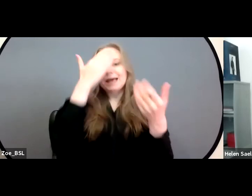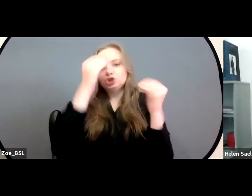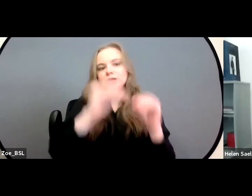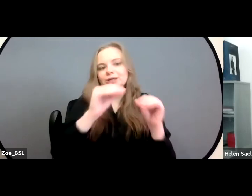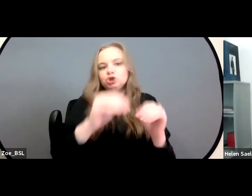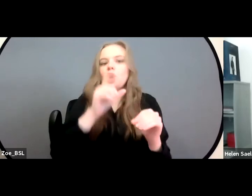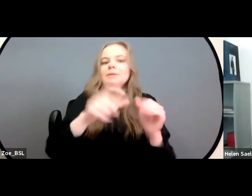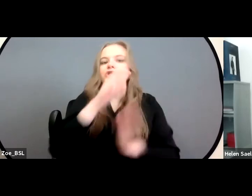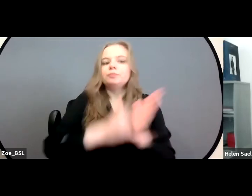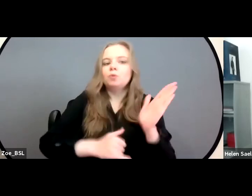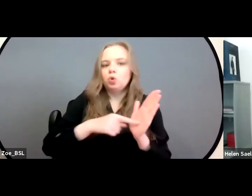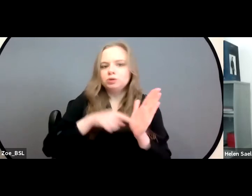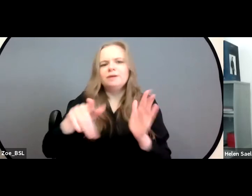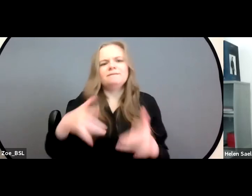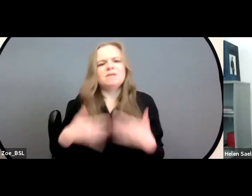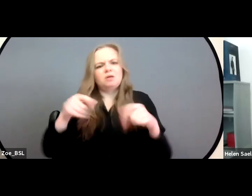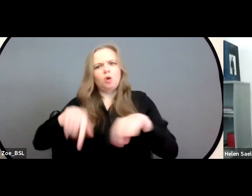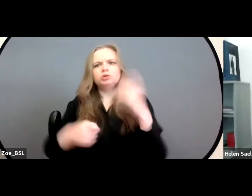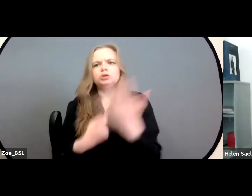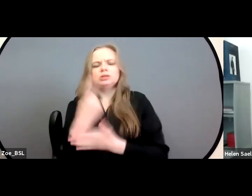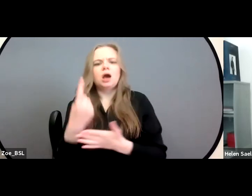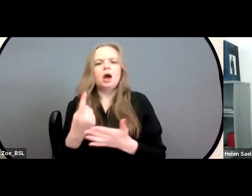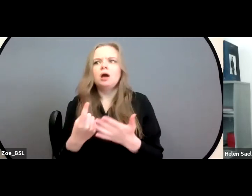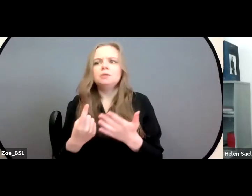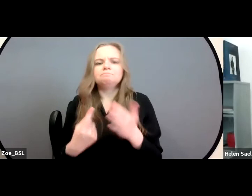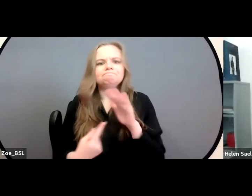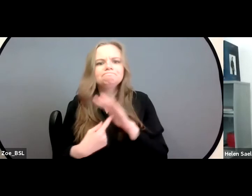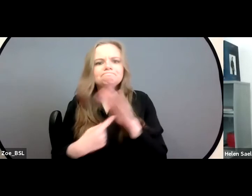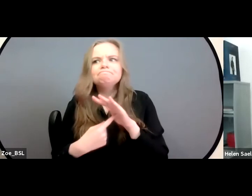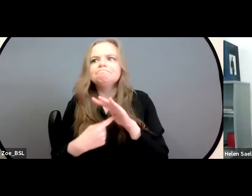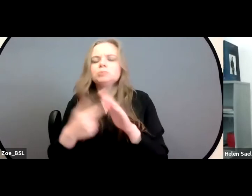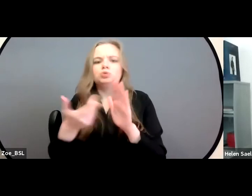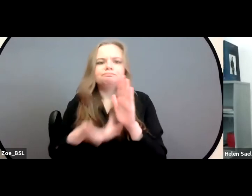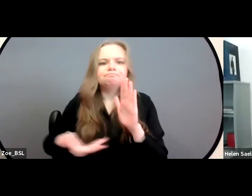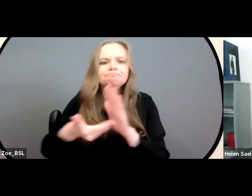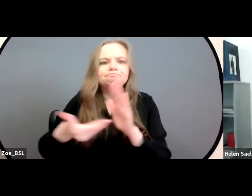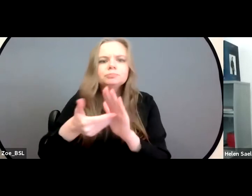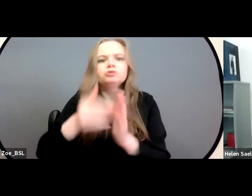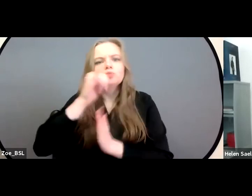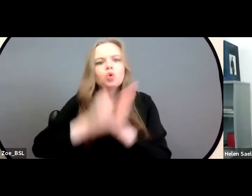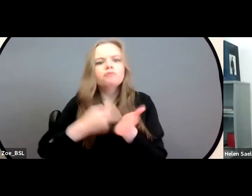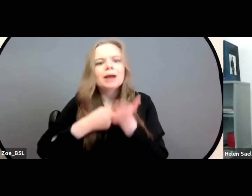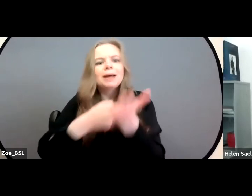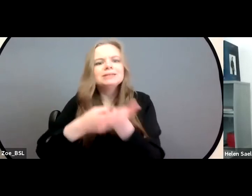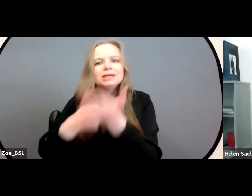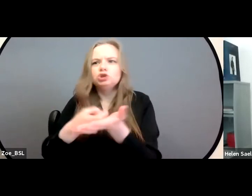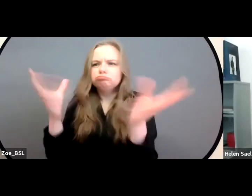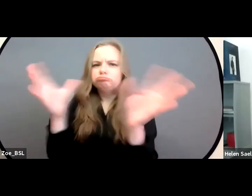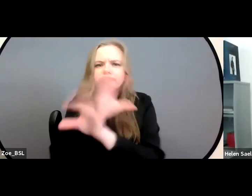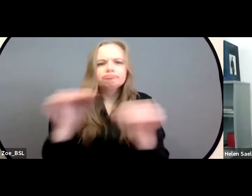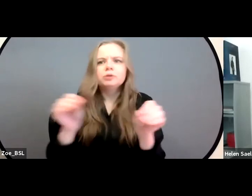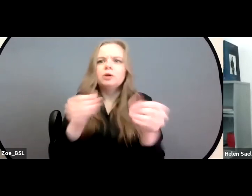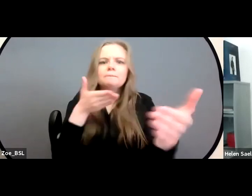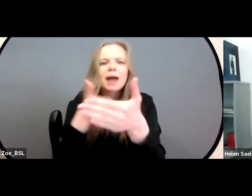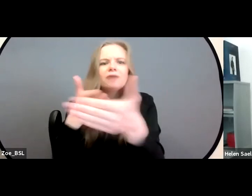really important opportunity to add a narrative to those report recommendations that really spoke about the obstacles being faced by students in their own